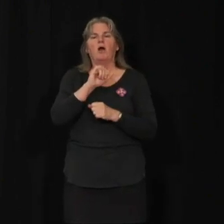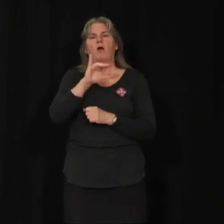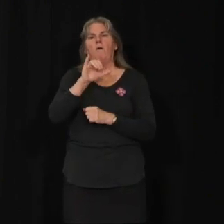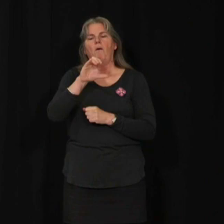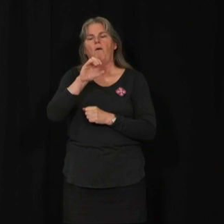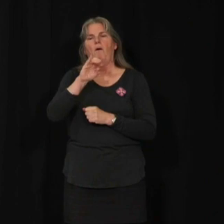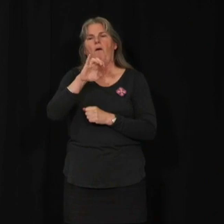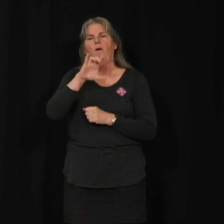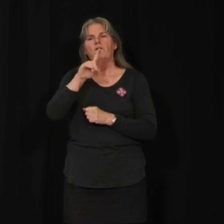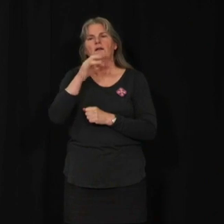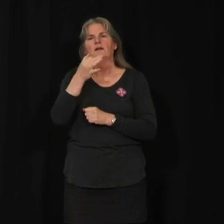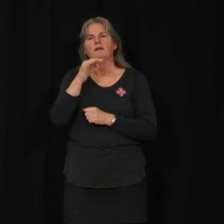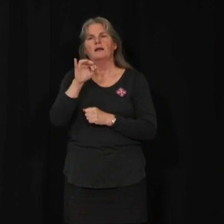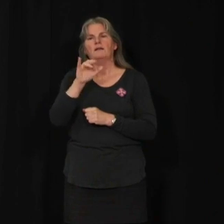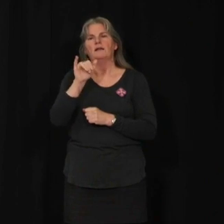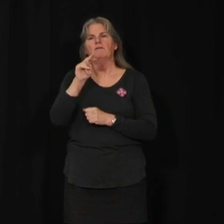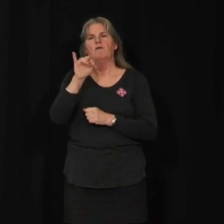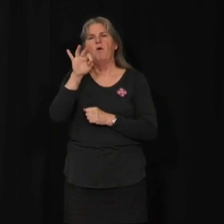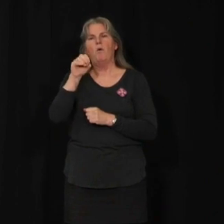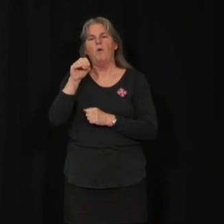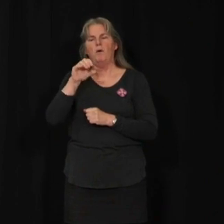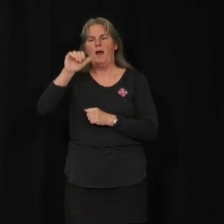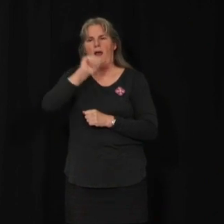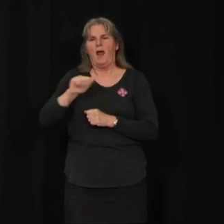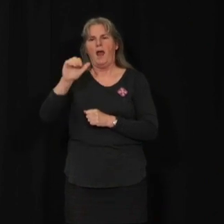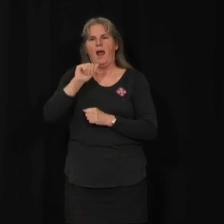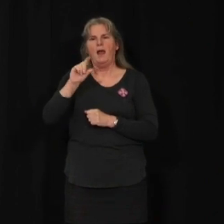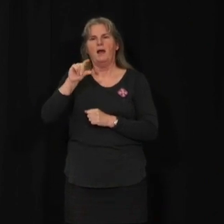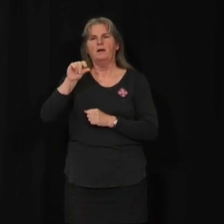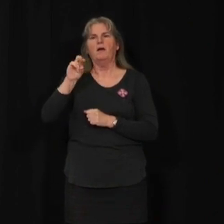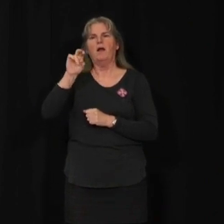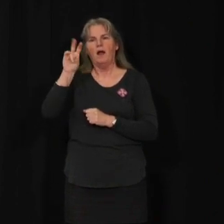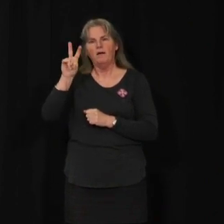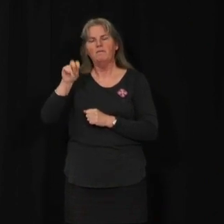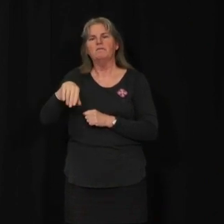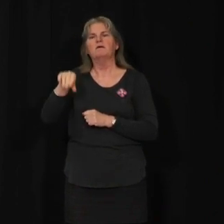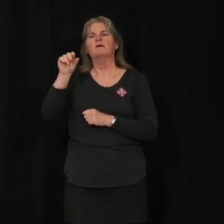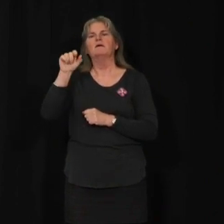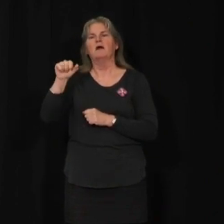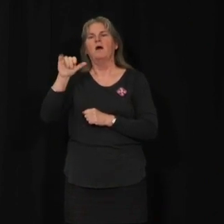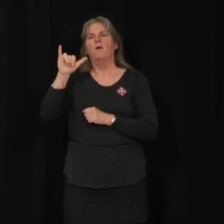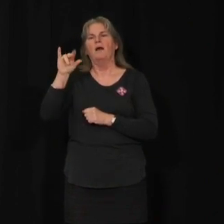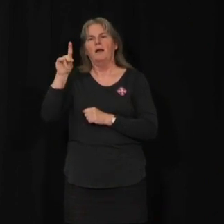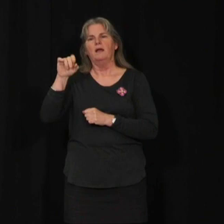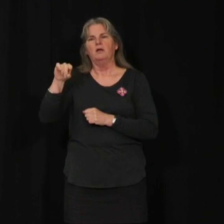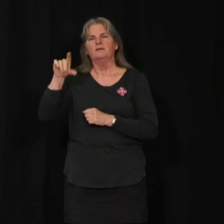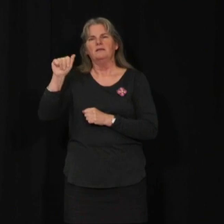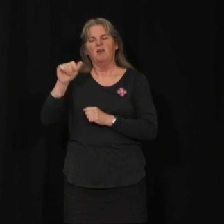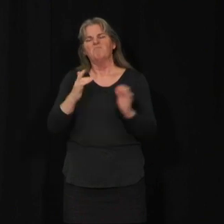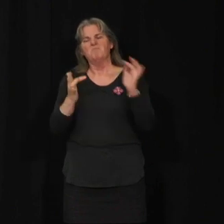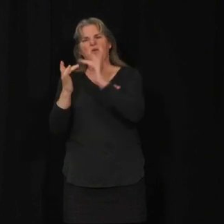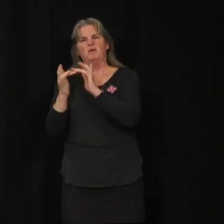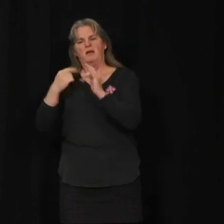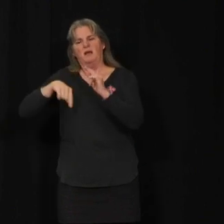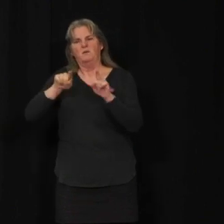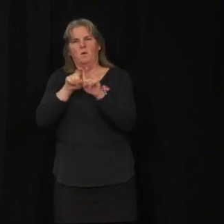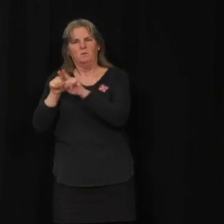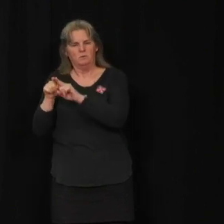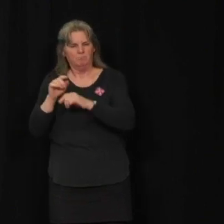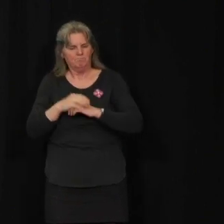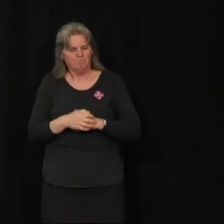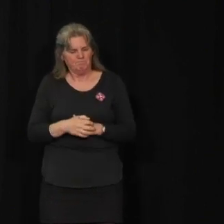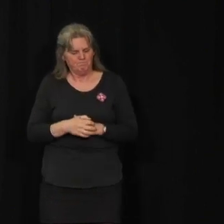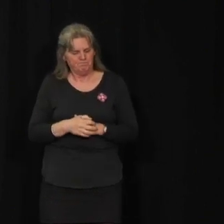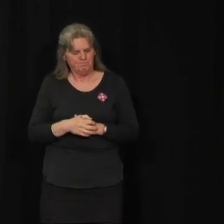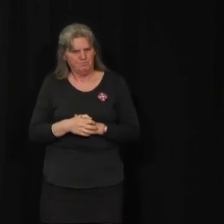covid19info@gov.yk.ca or also call our inquiry desk, inquiry line for further guidance. If an